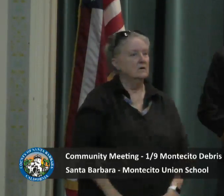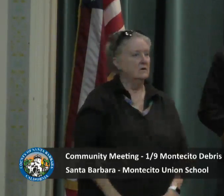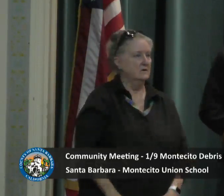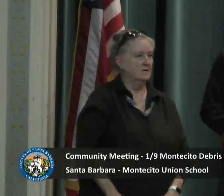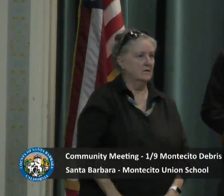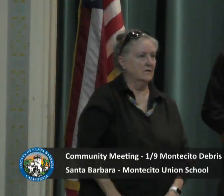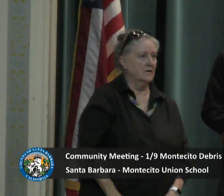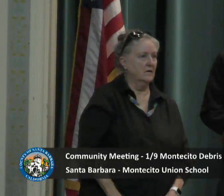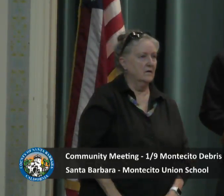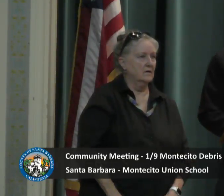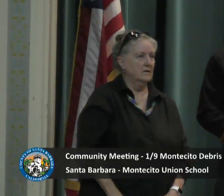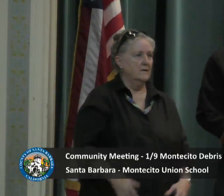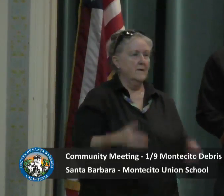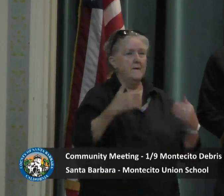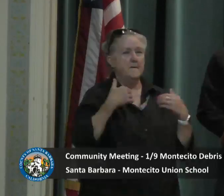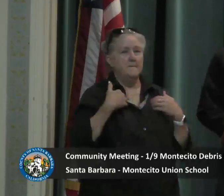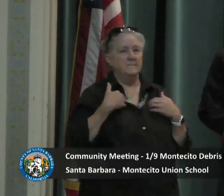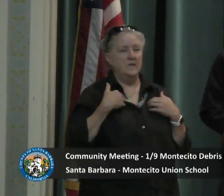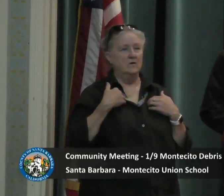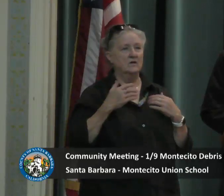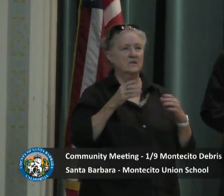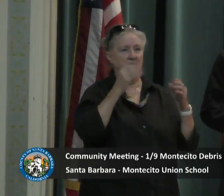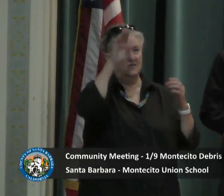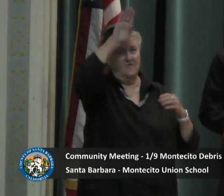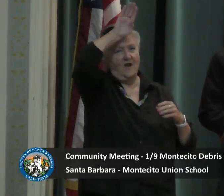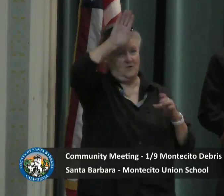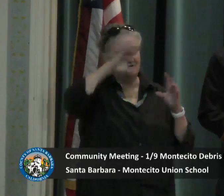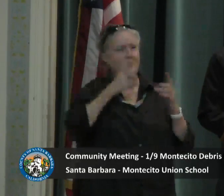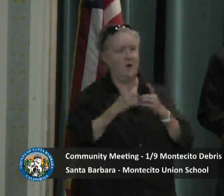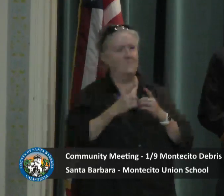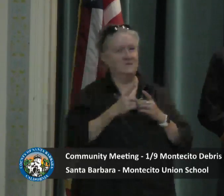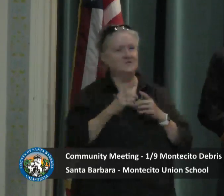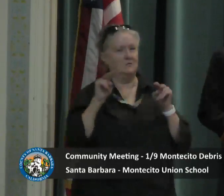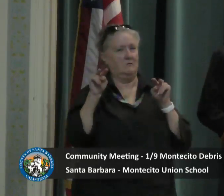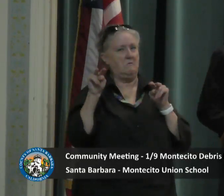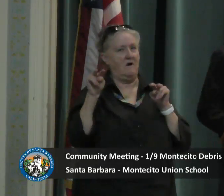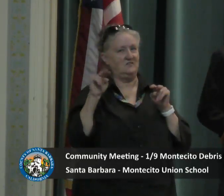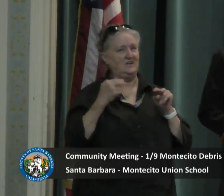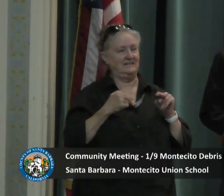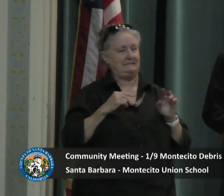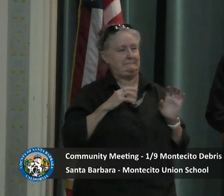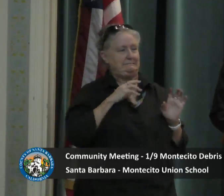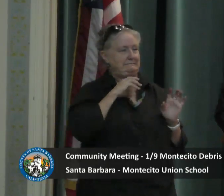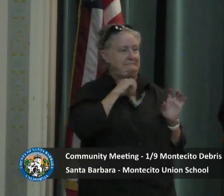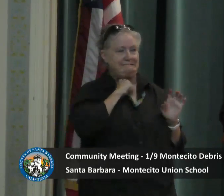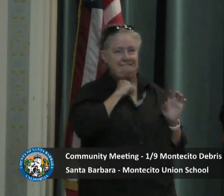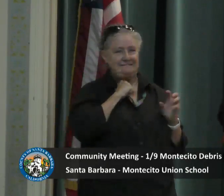We have a fire department here, so he's going to keep an extra eye on us.